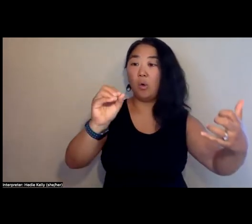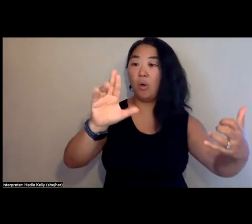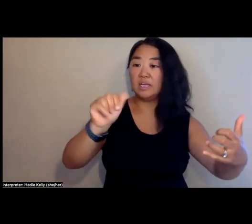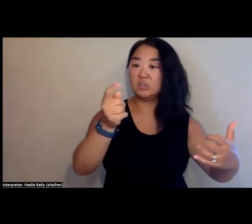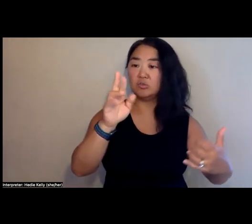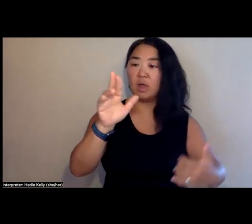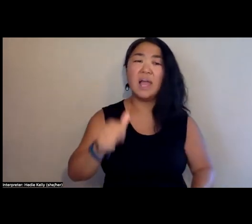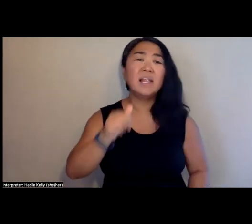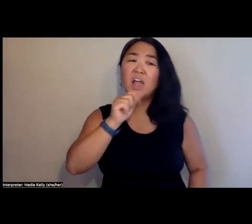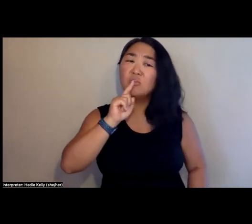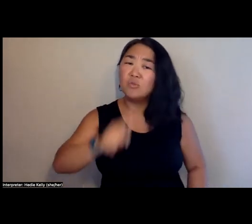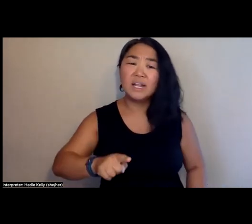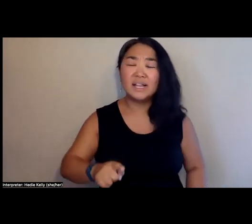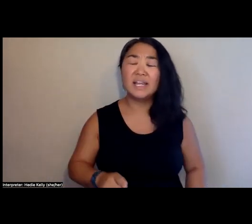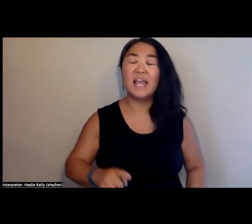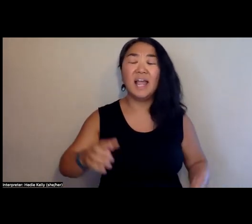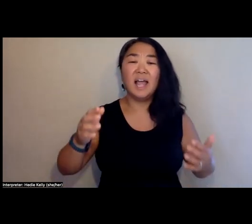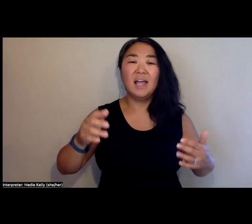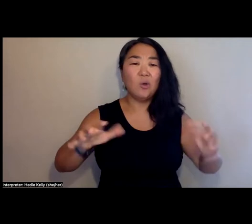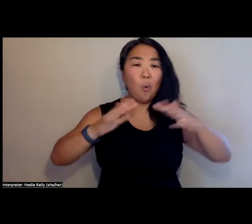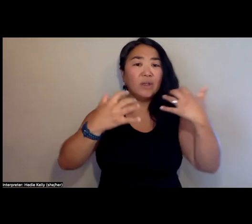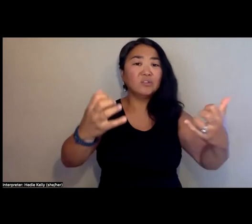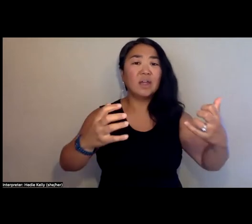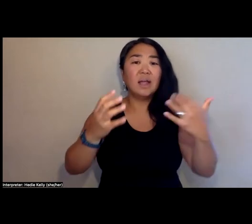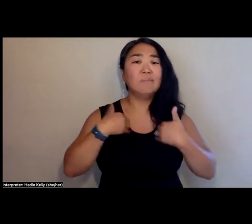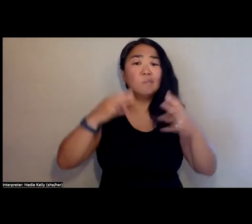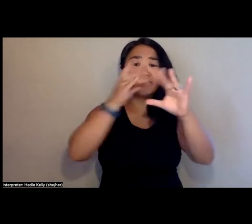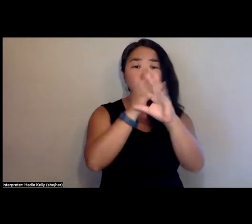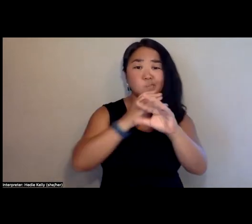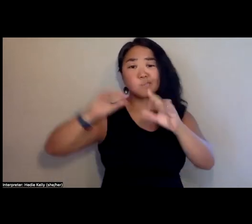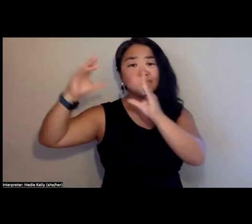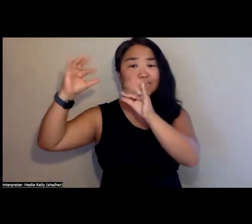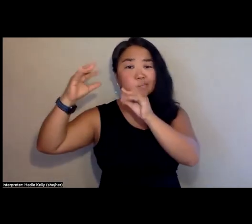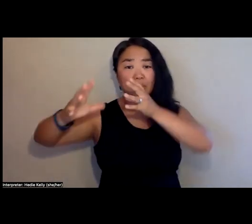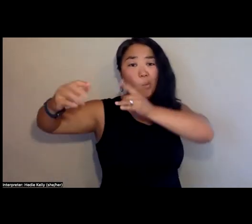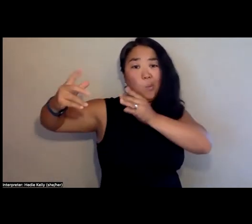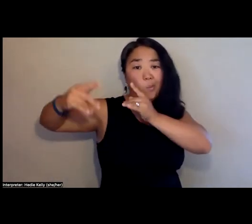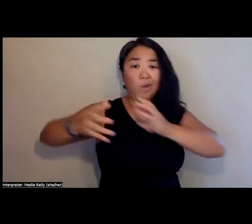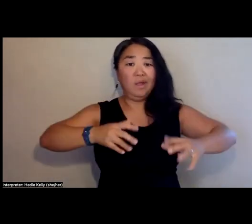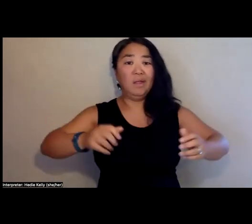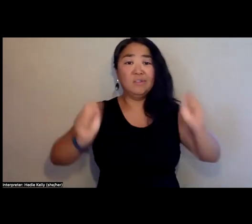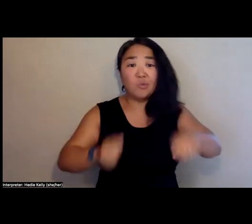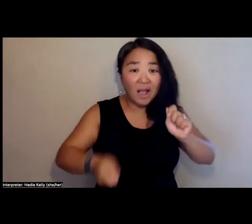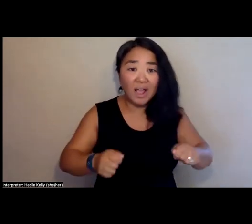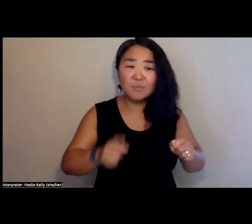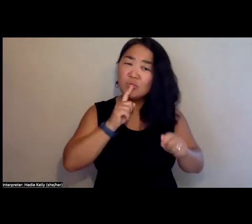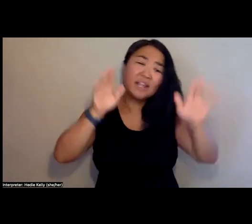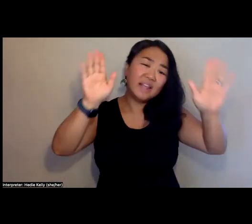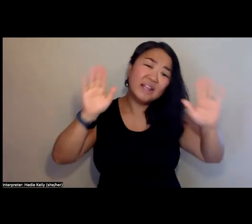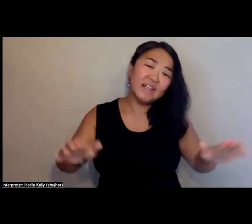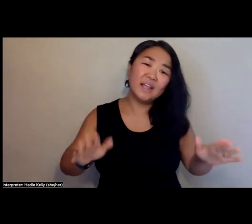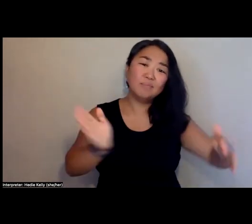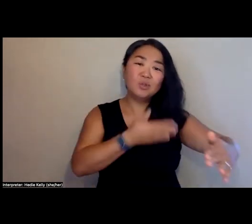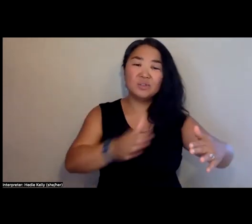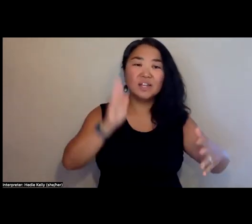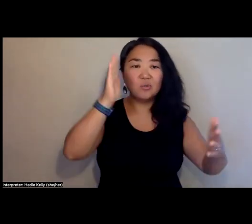Balkan brass band with a lot of drums and horns and super fabulous festive danceable music. We'll be closing out the